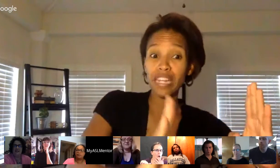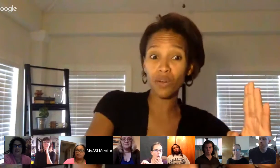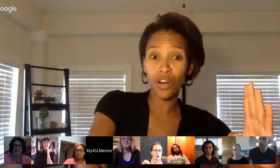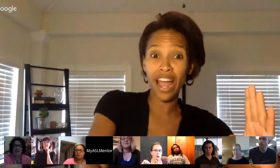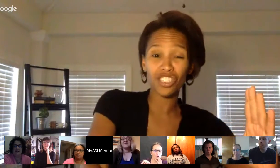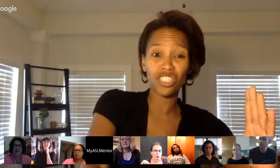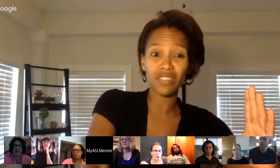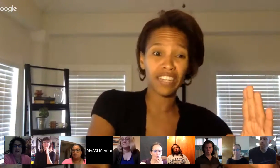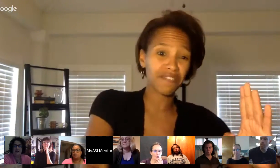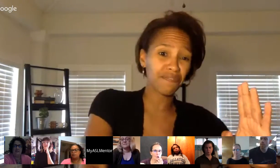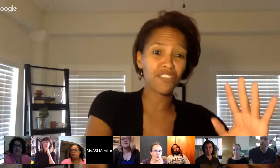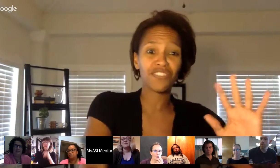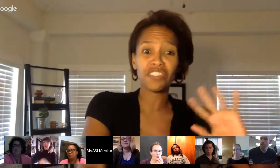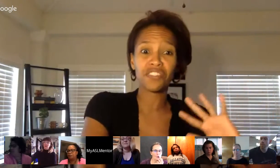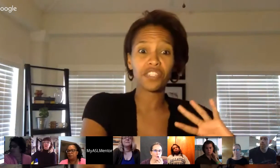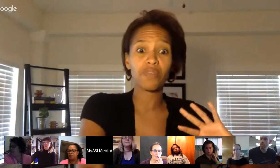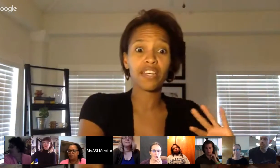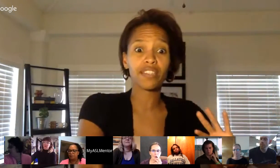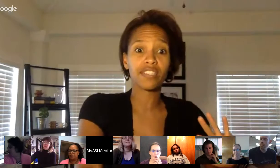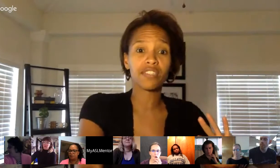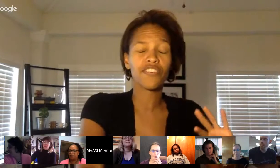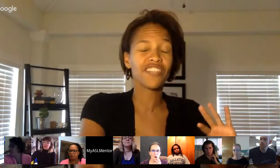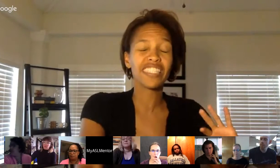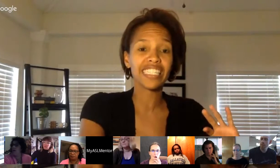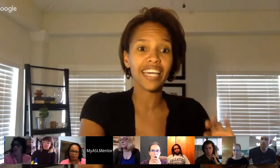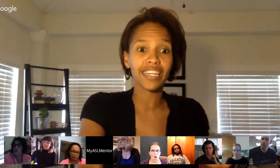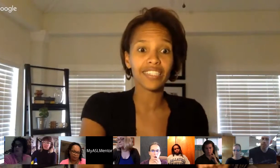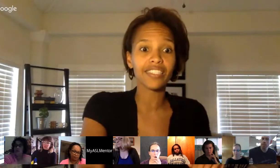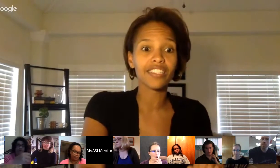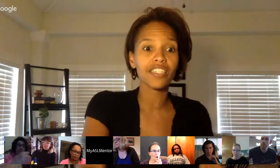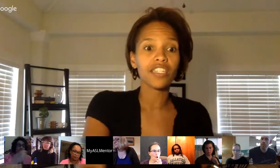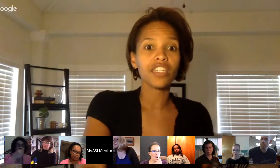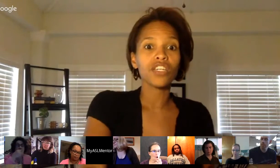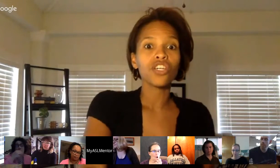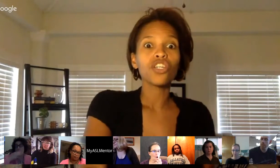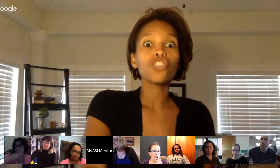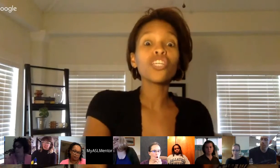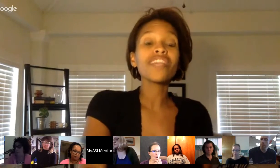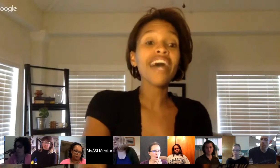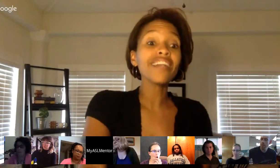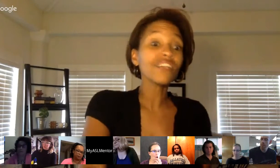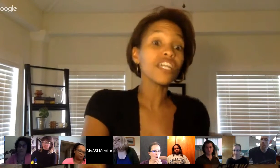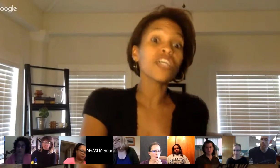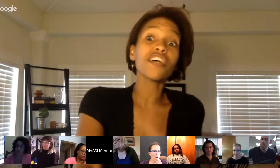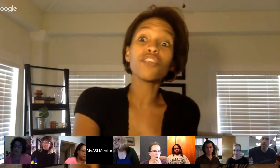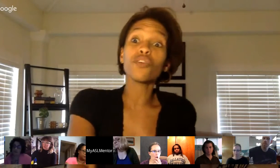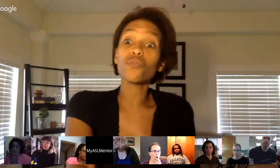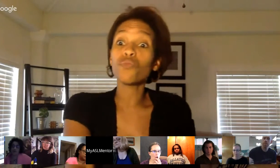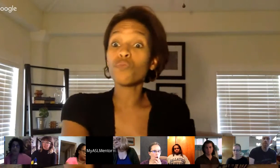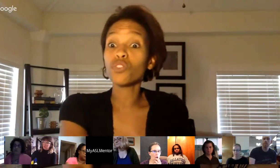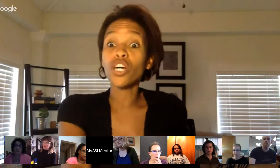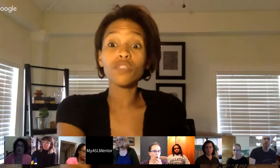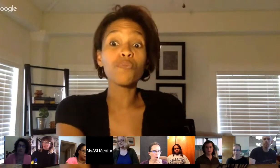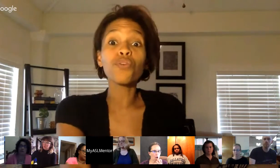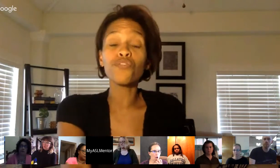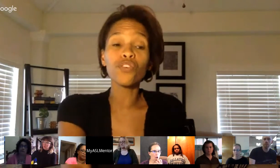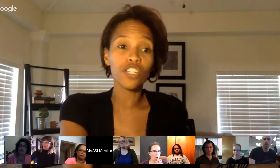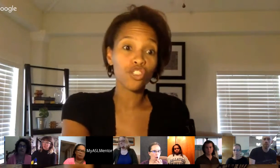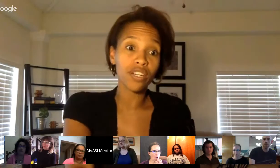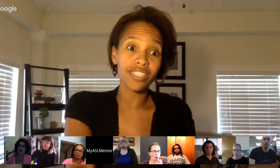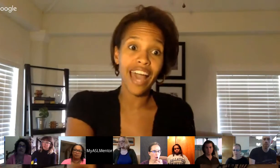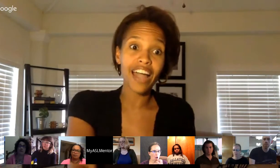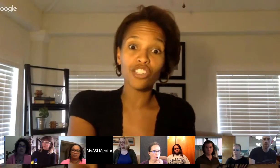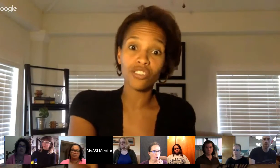first minute. We're at just at like 56 minutes, 56 seconds. She then does a